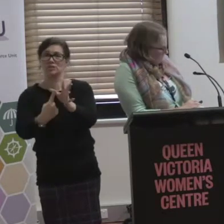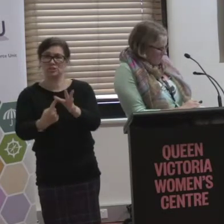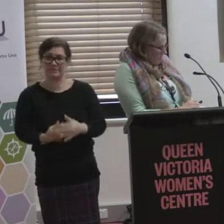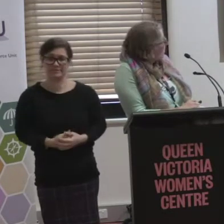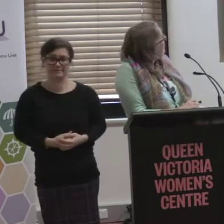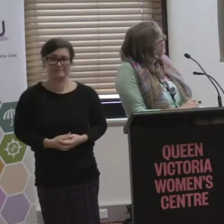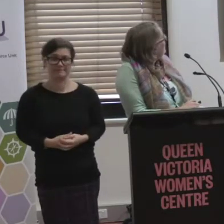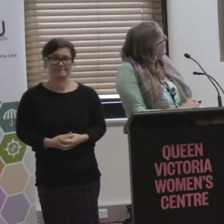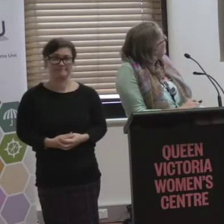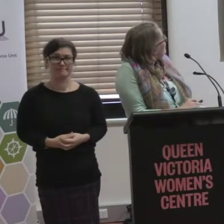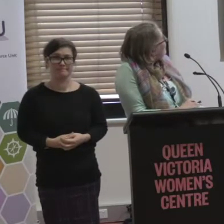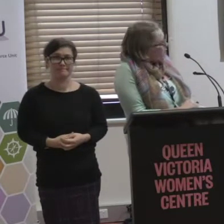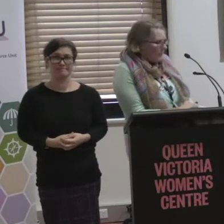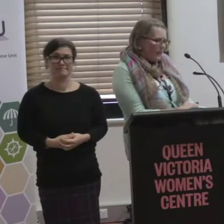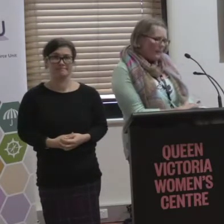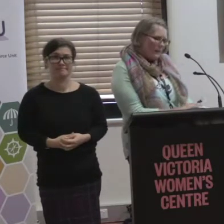So,